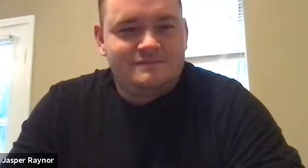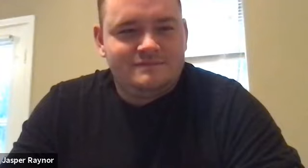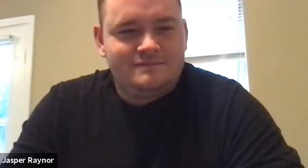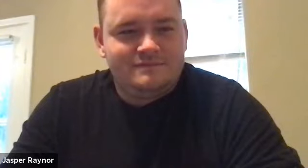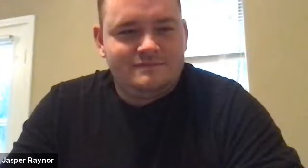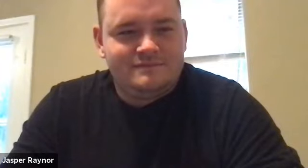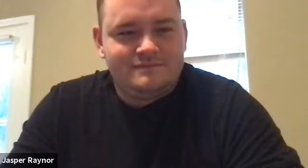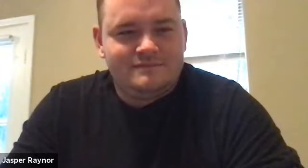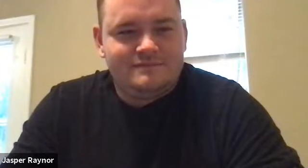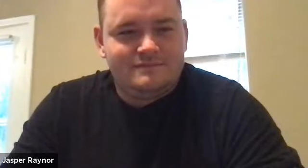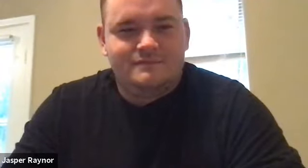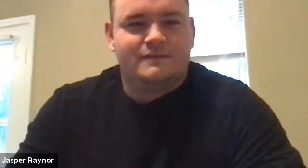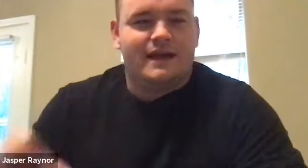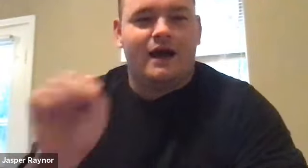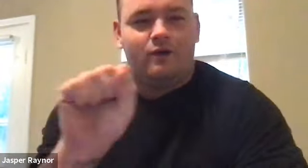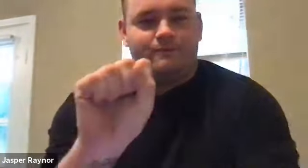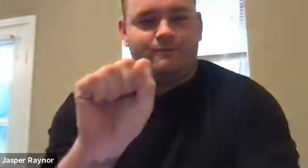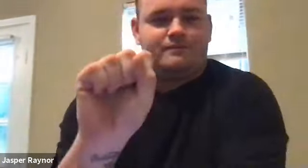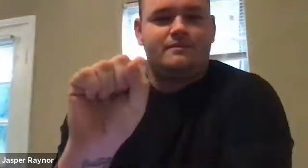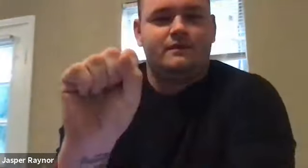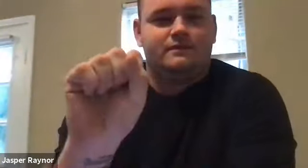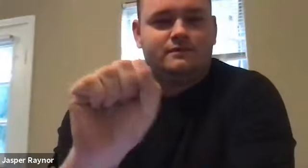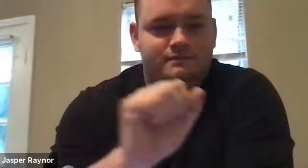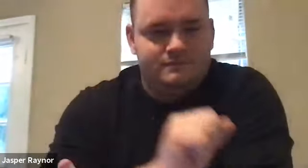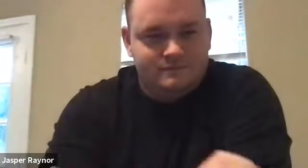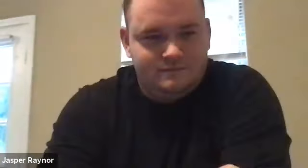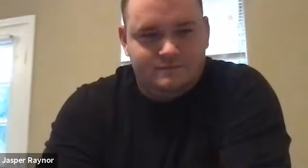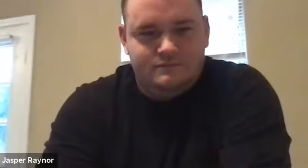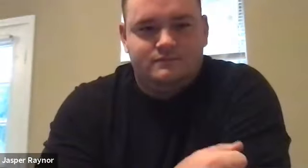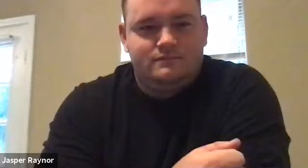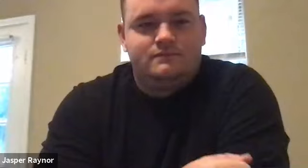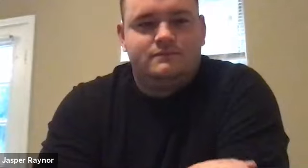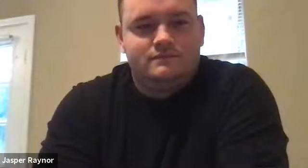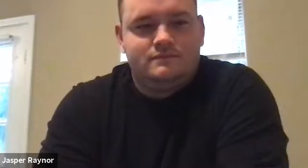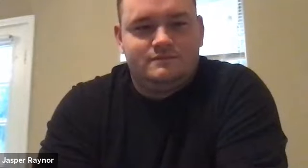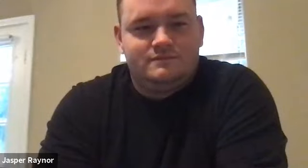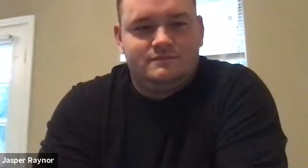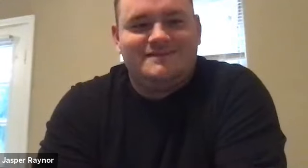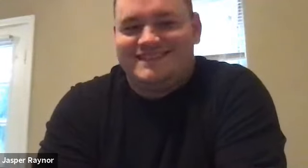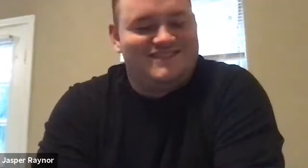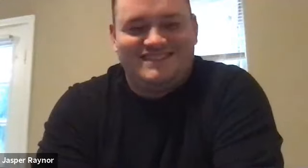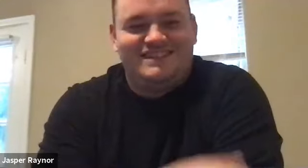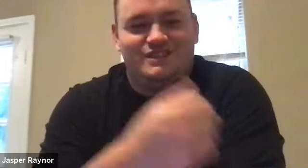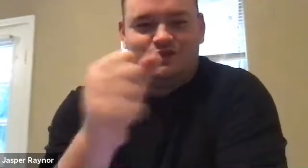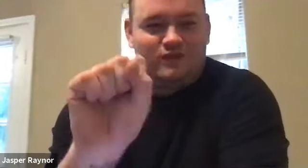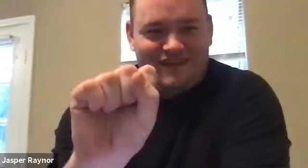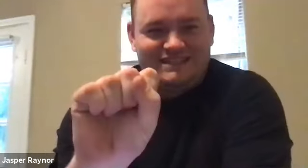is, so I hope. I'm just trying to figure out which way to put it. That's fine. You just want to face it